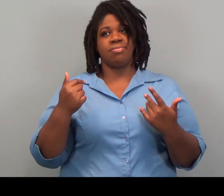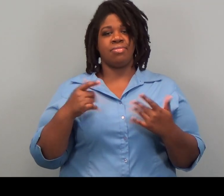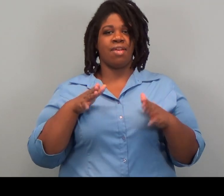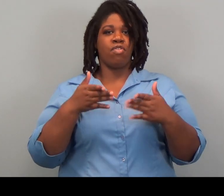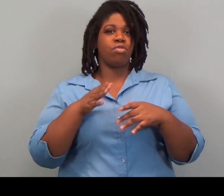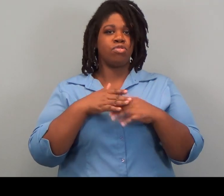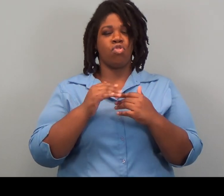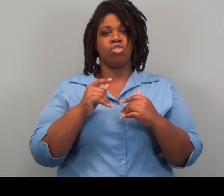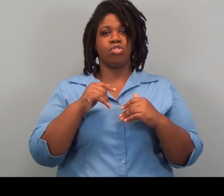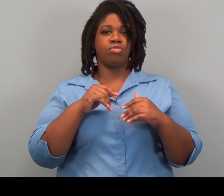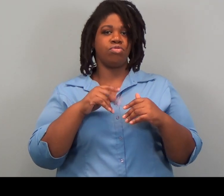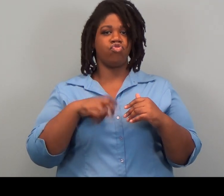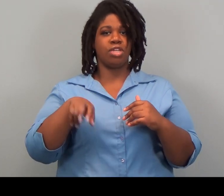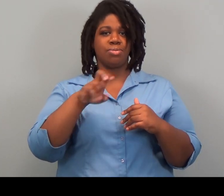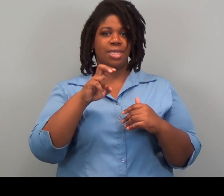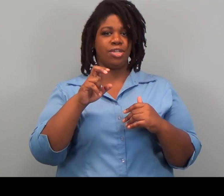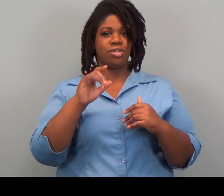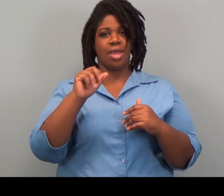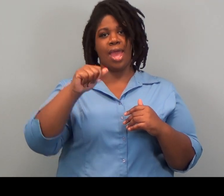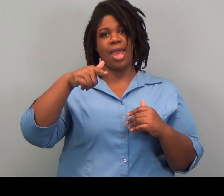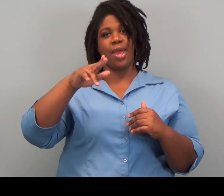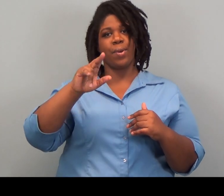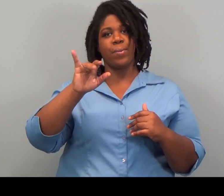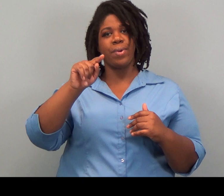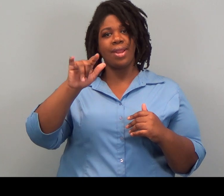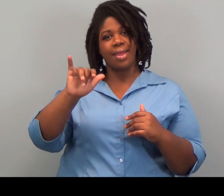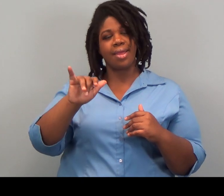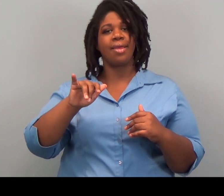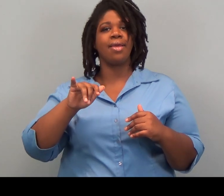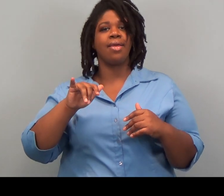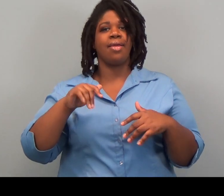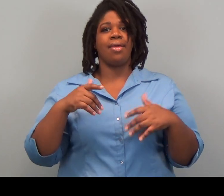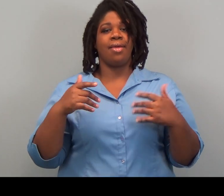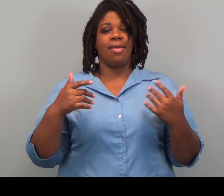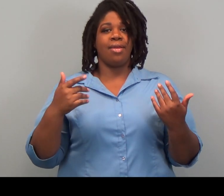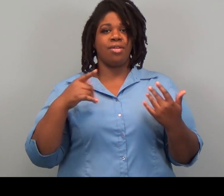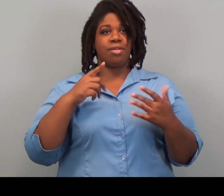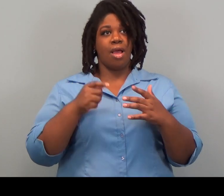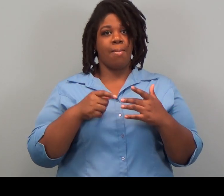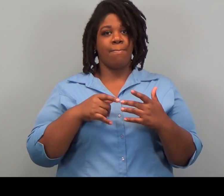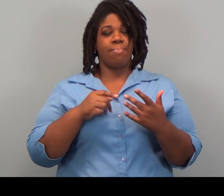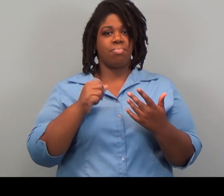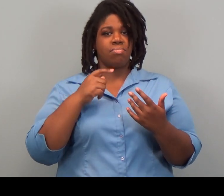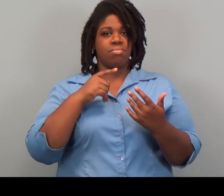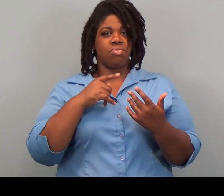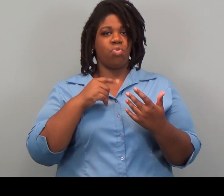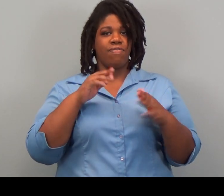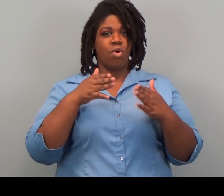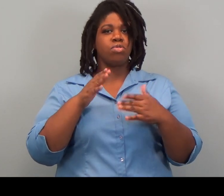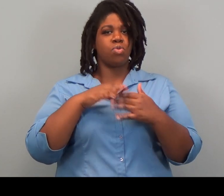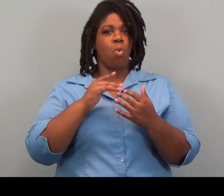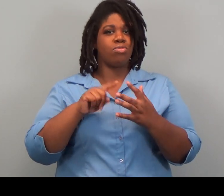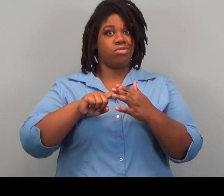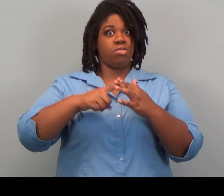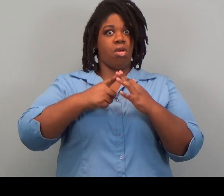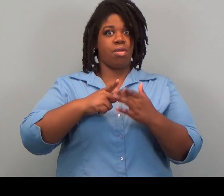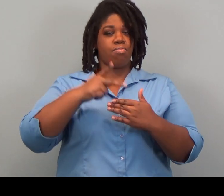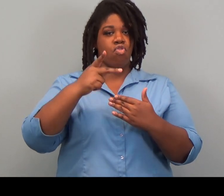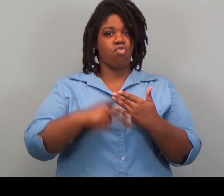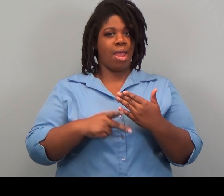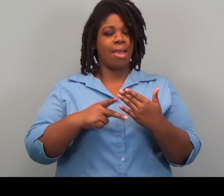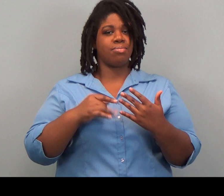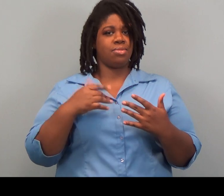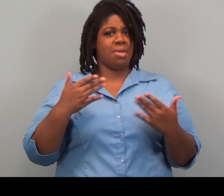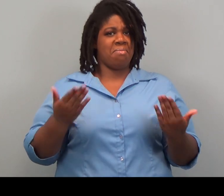Jumpstart is like our foundation of programming here at Community Action Duluth. It's been here for, I think, just about a decade.